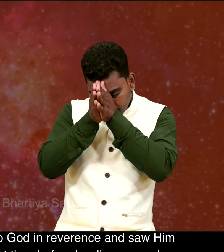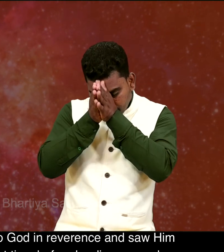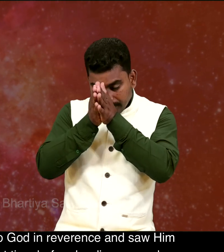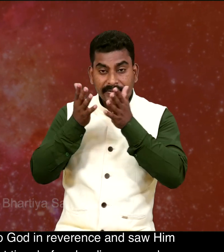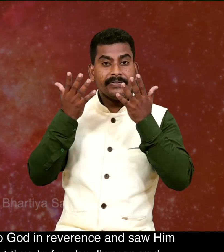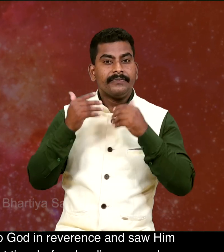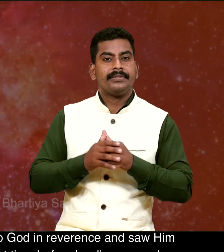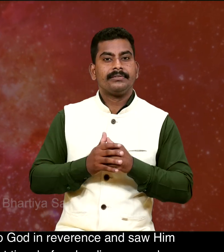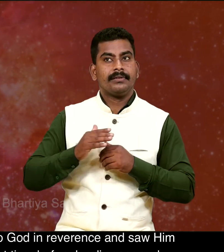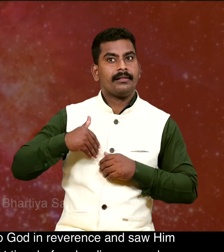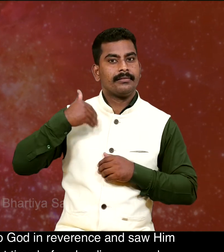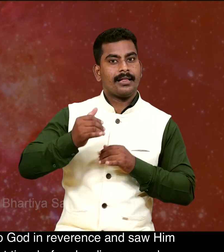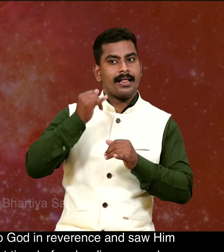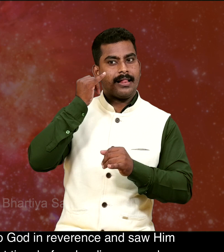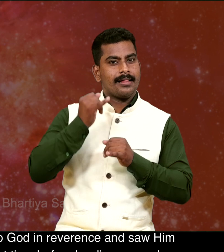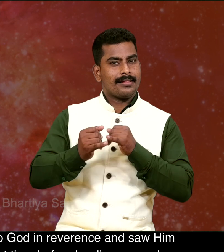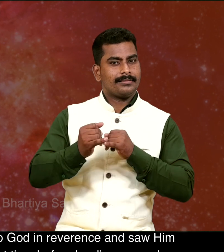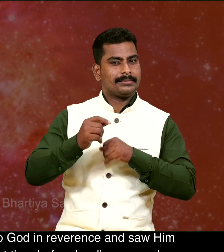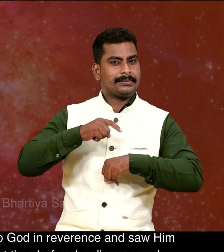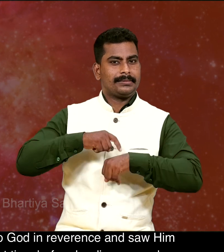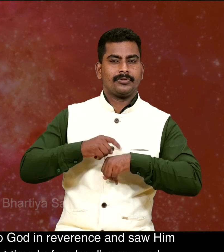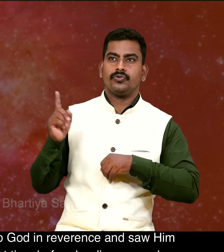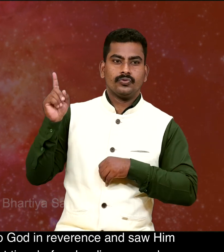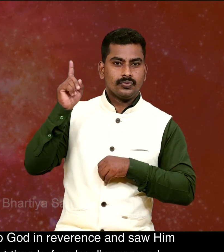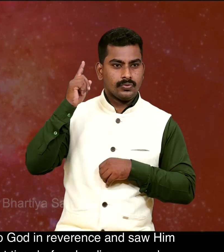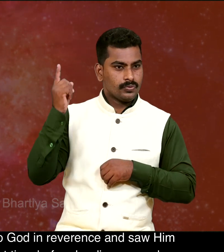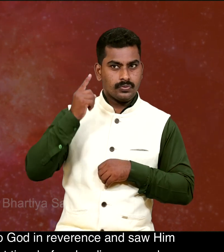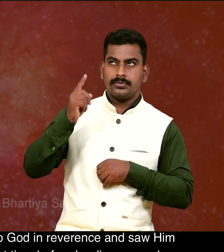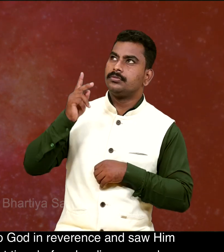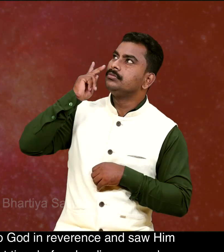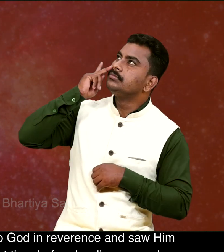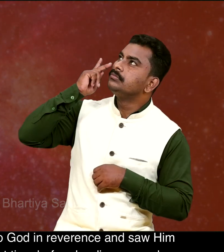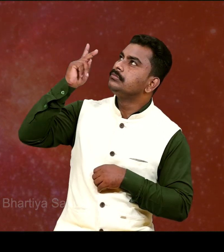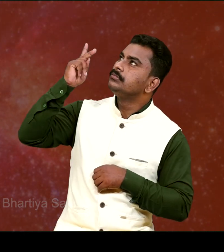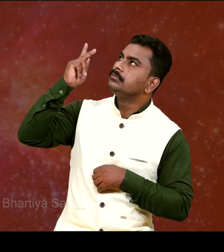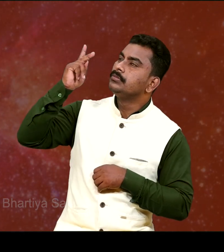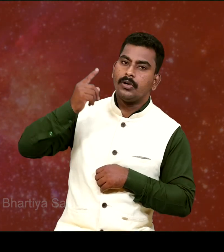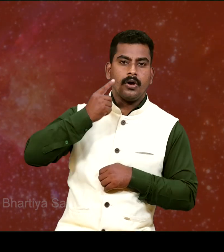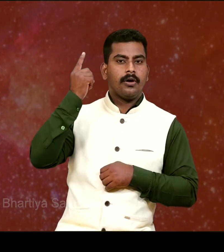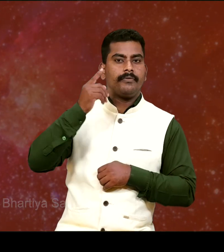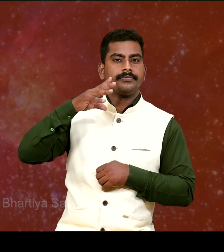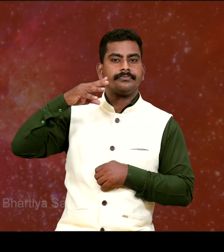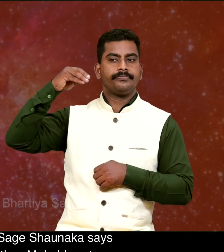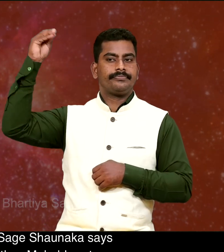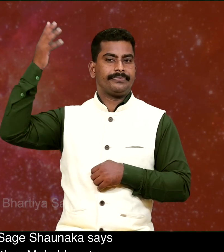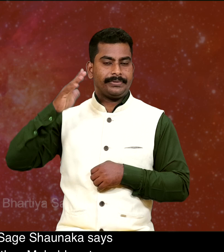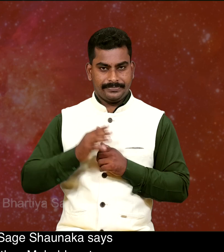for one last time before he disappeared. Sage Shaunaka